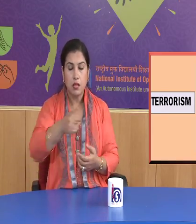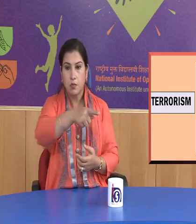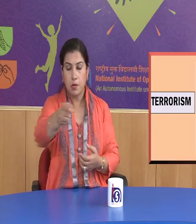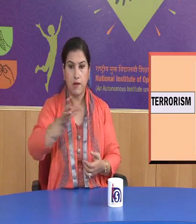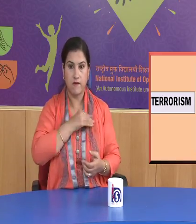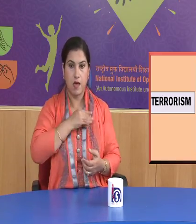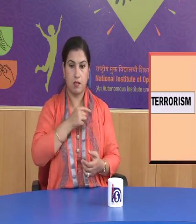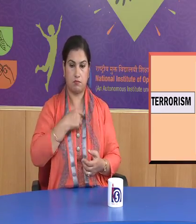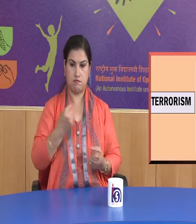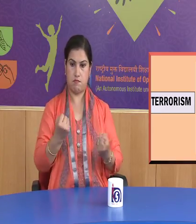people.